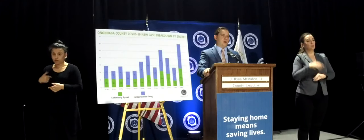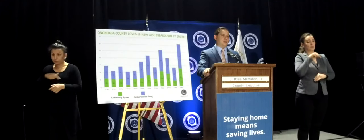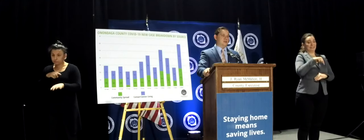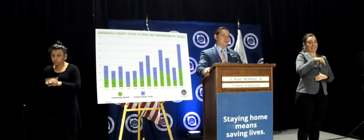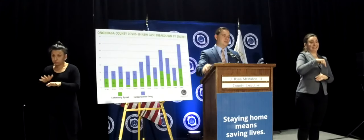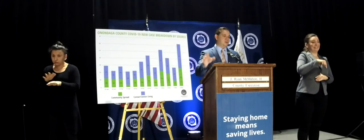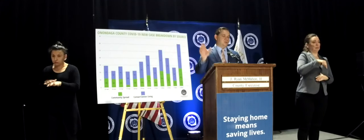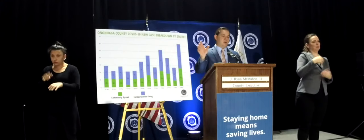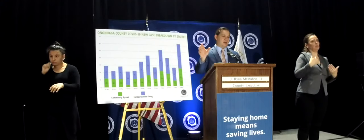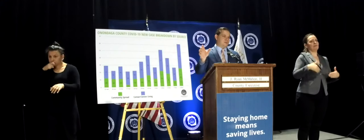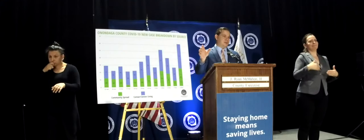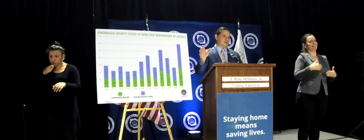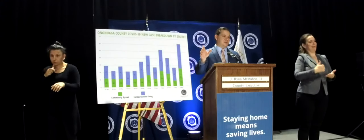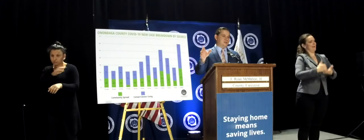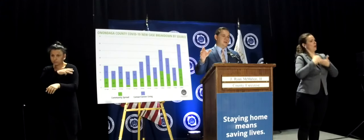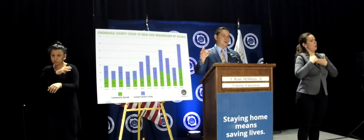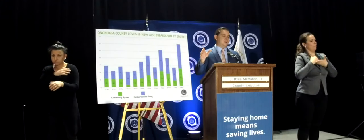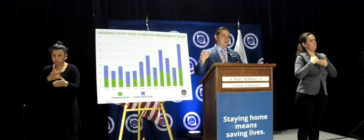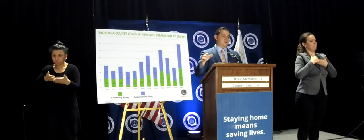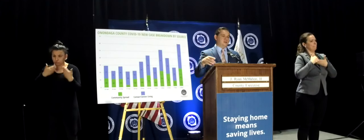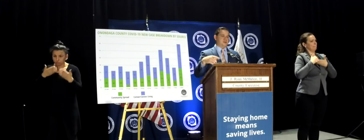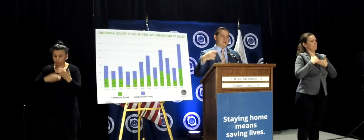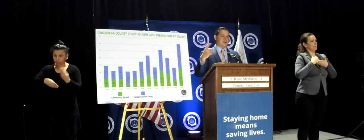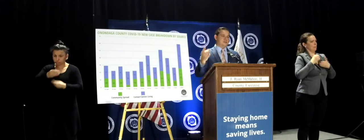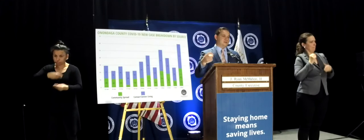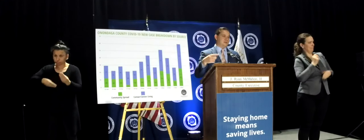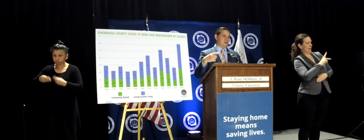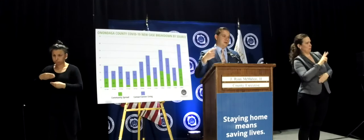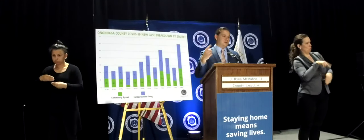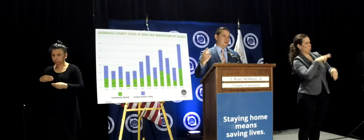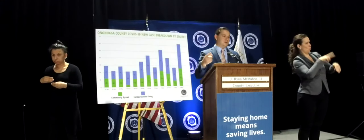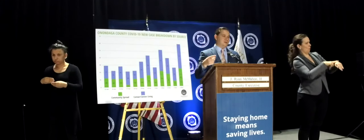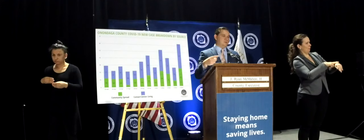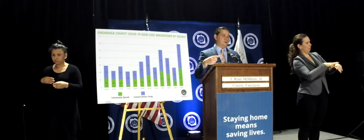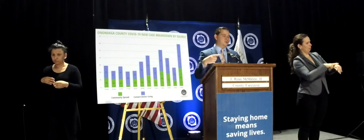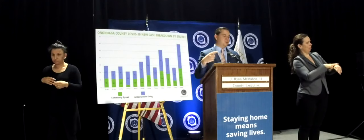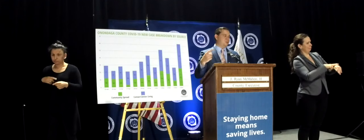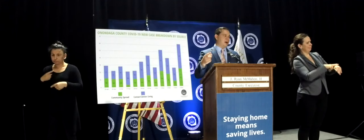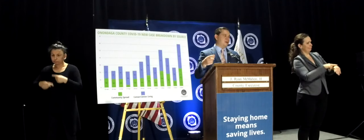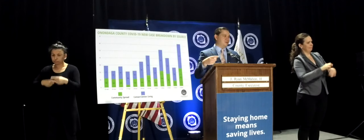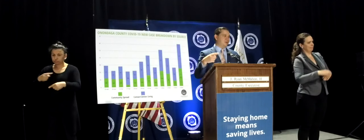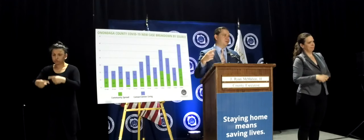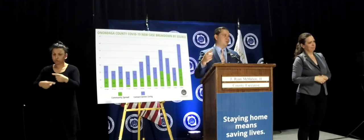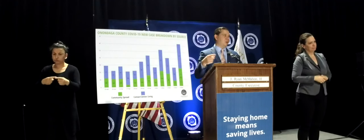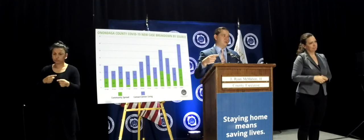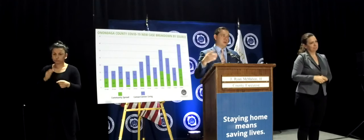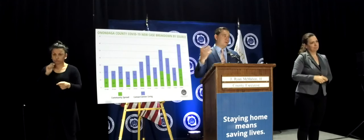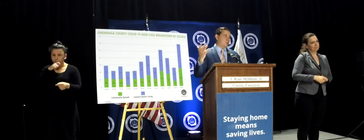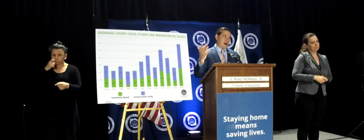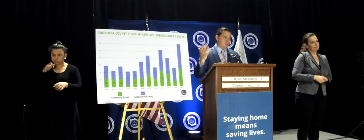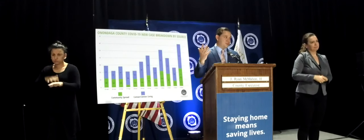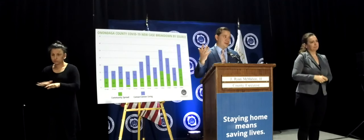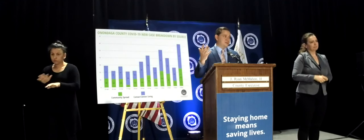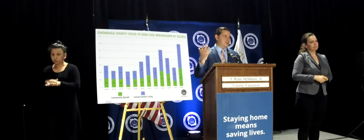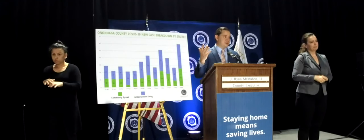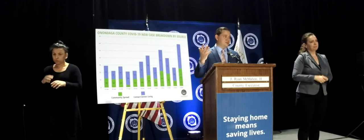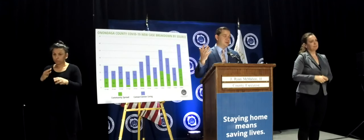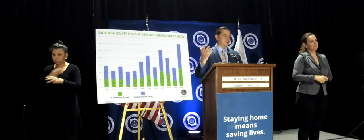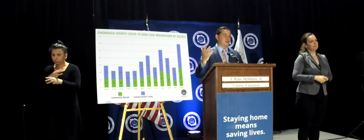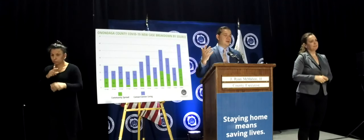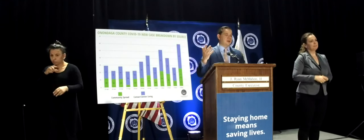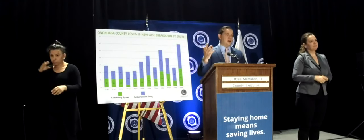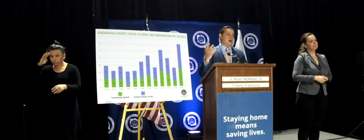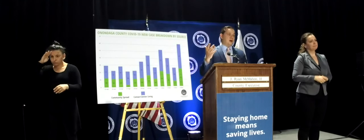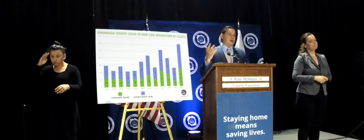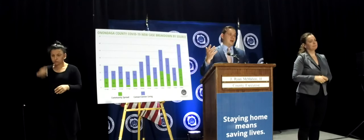that, we want to continue to do proactive testing, continue to test emergency responders, healthcare workers, whenever they want to be tested,